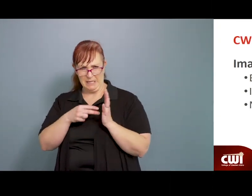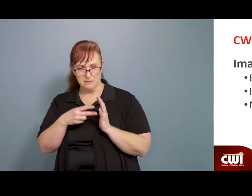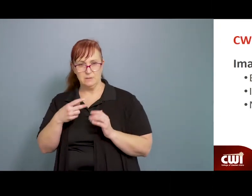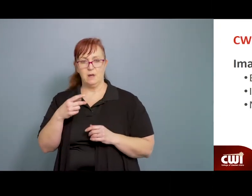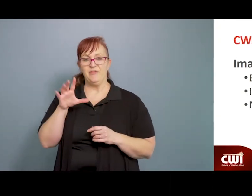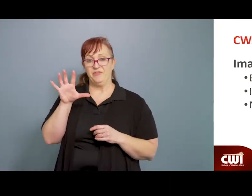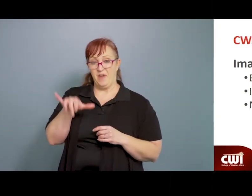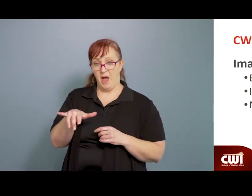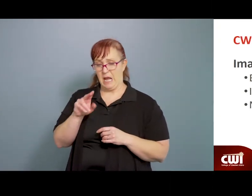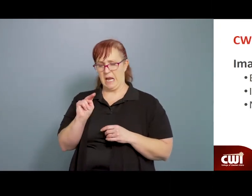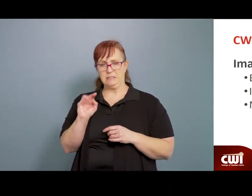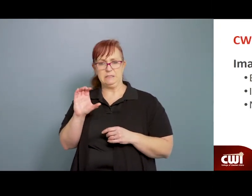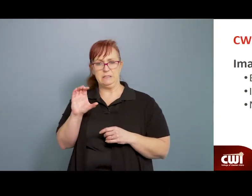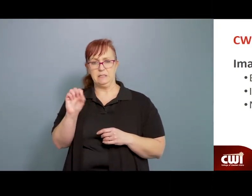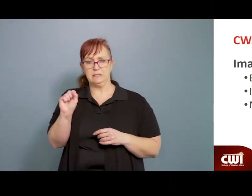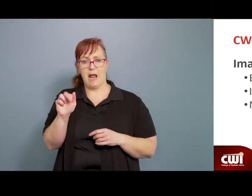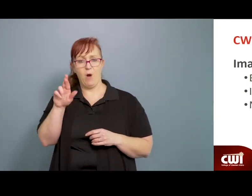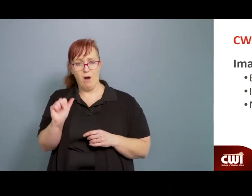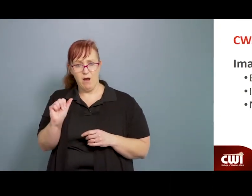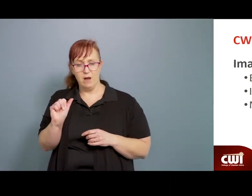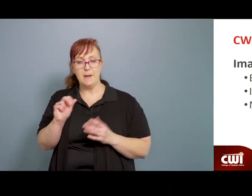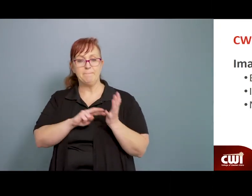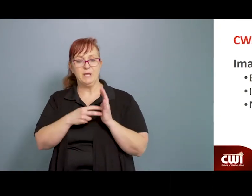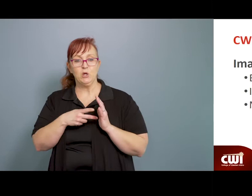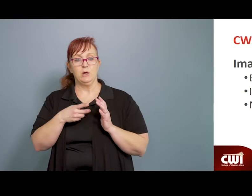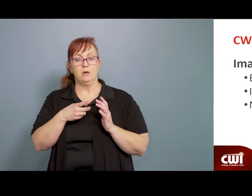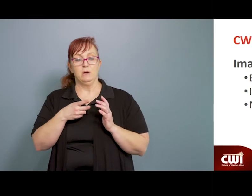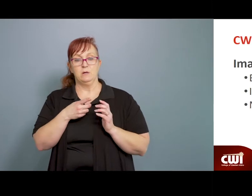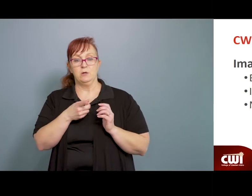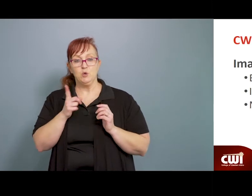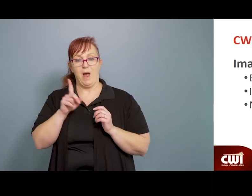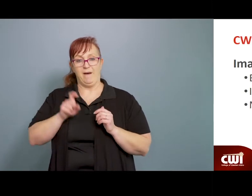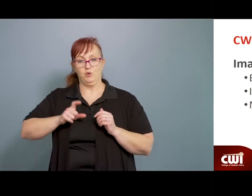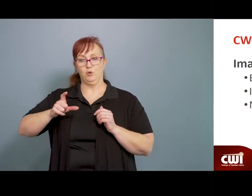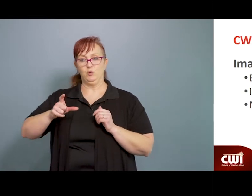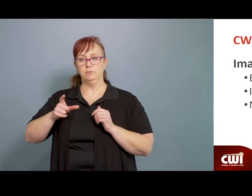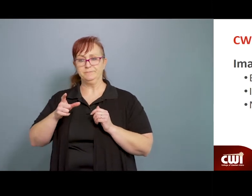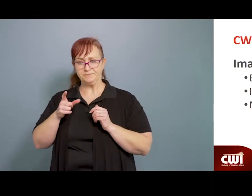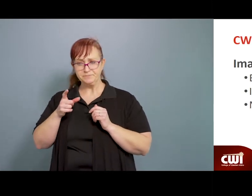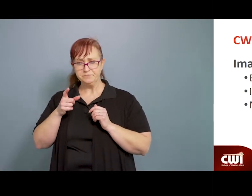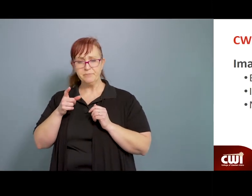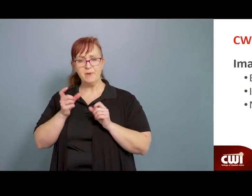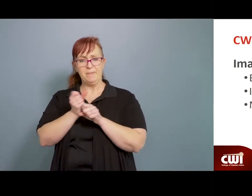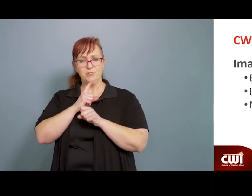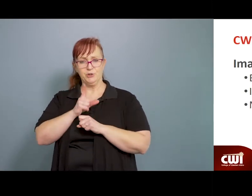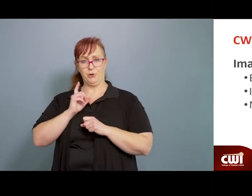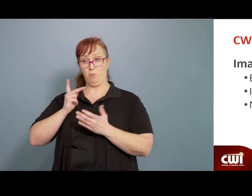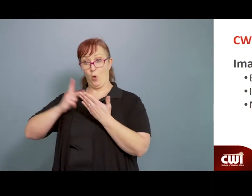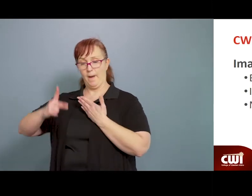it requires that we make our licensure requirements for programs that require